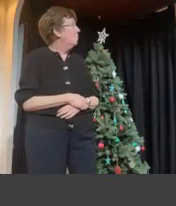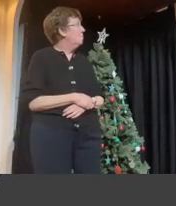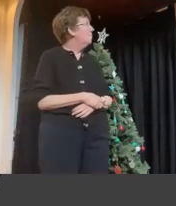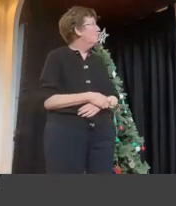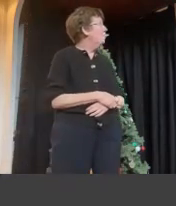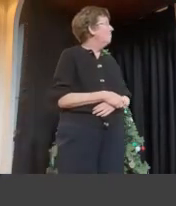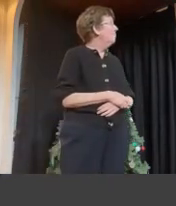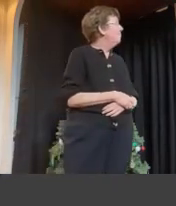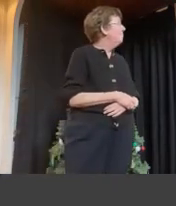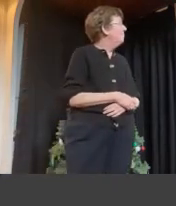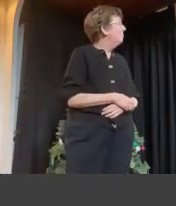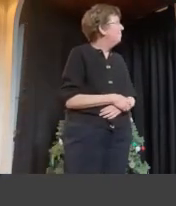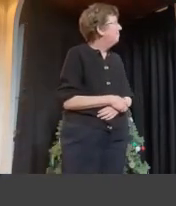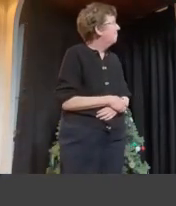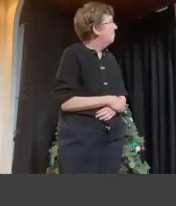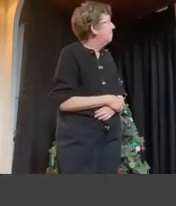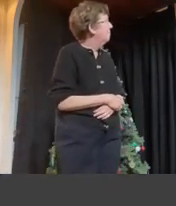BSL.